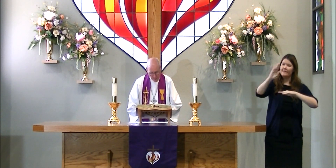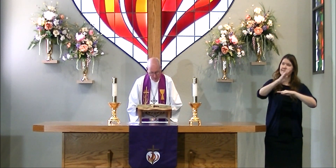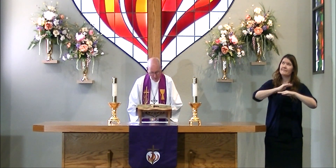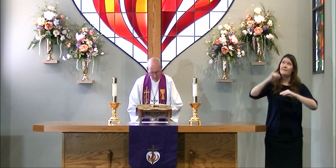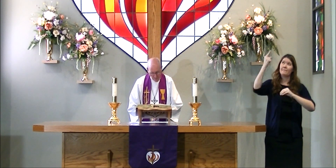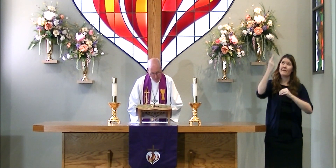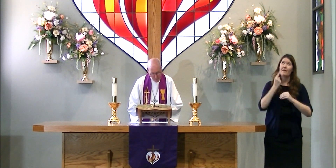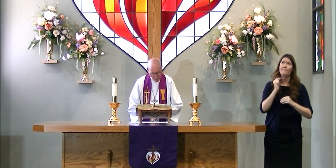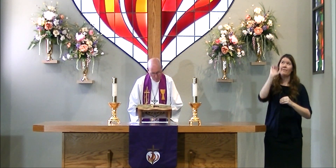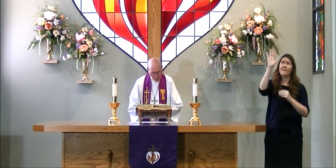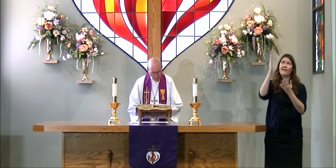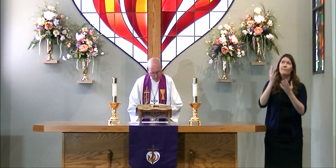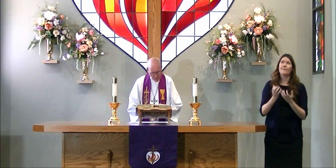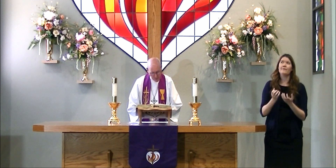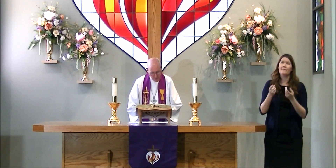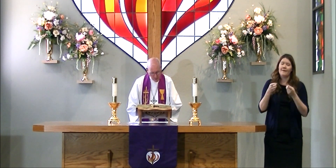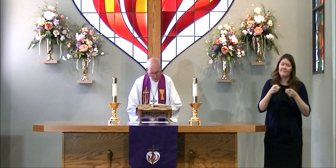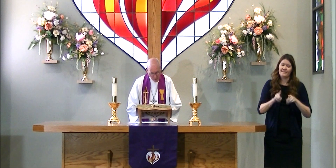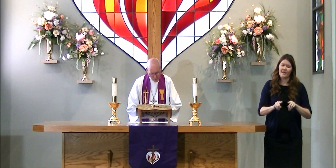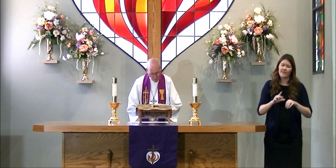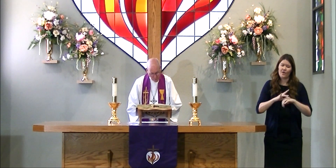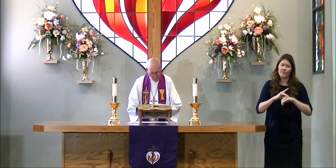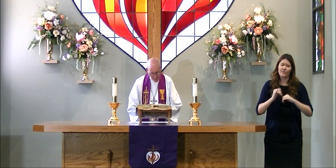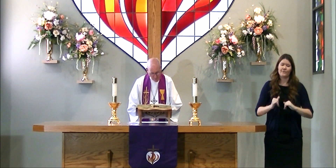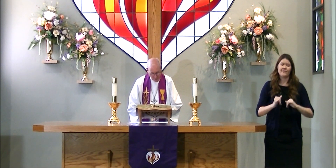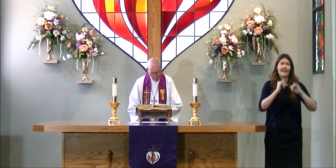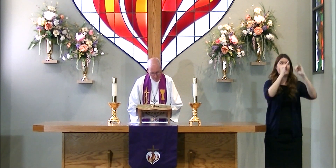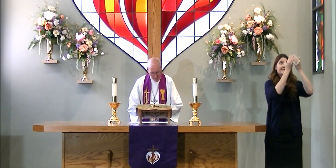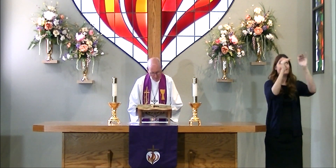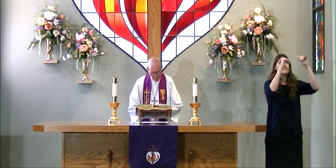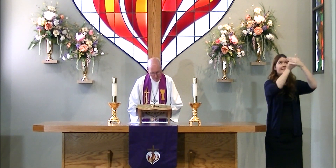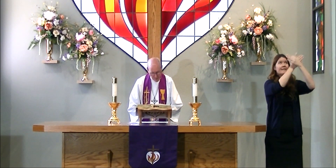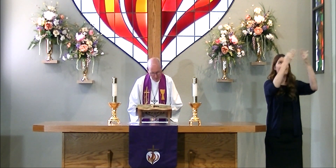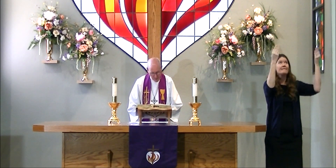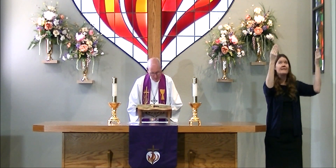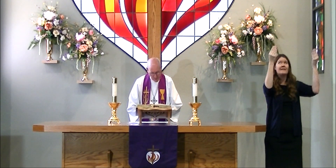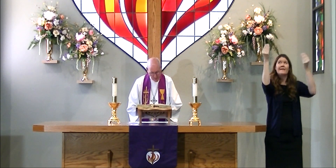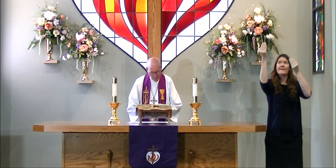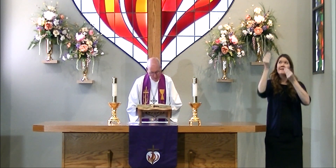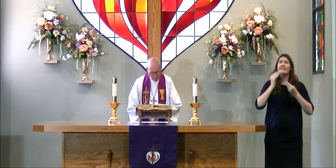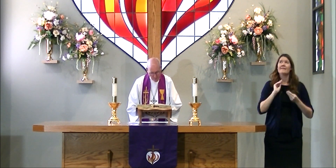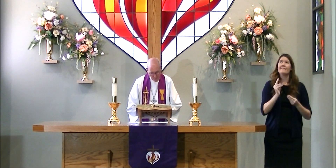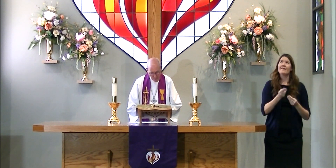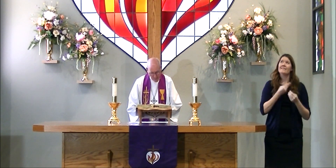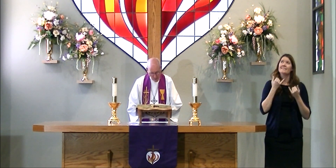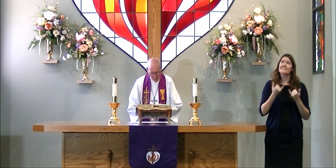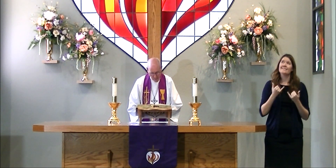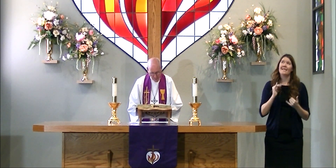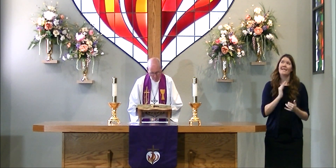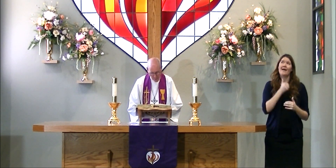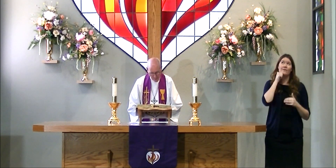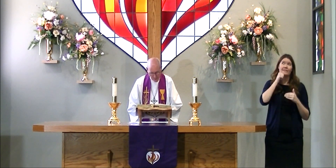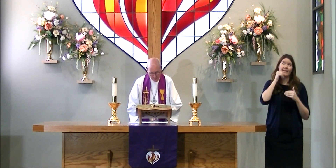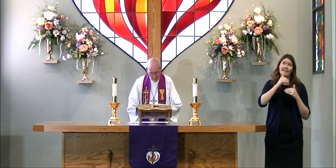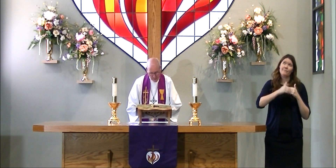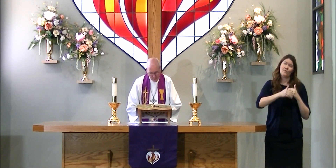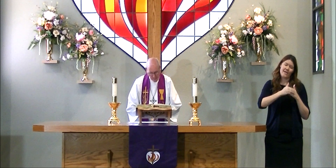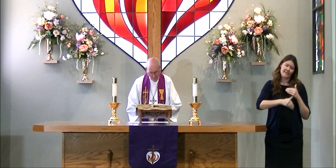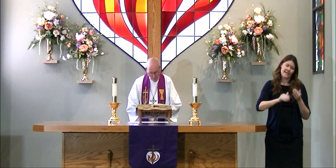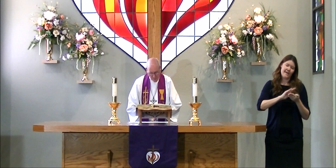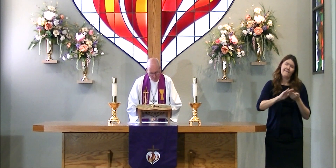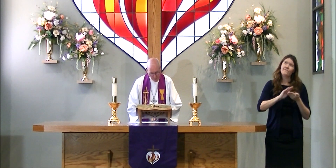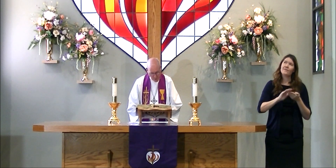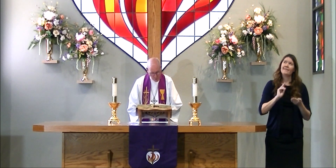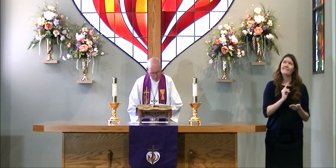come, thy will be done on earth as it is in heaven. Give us this day our daily bread,